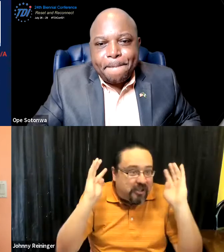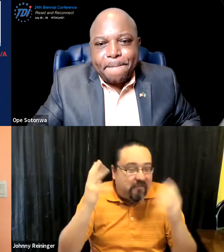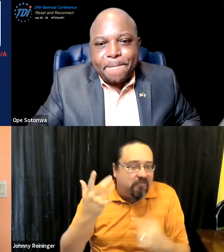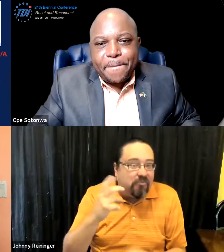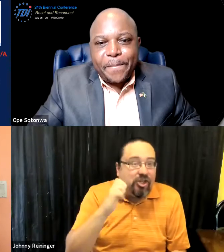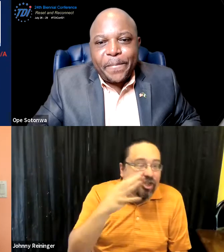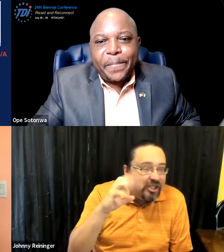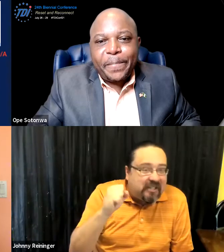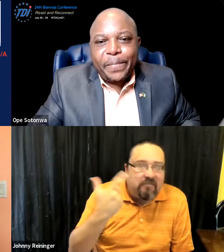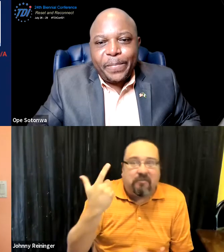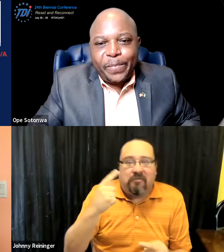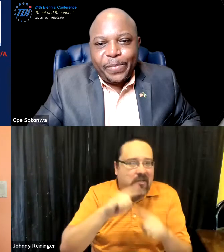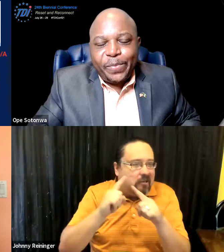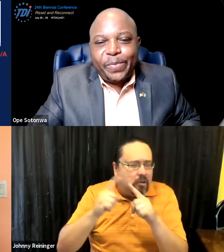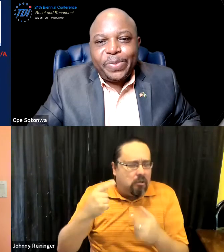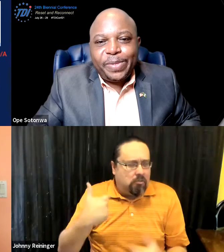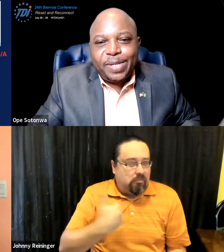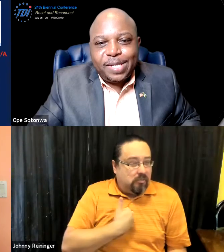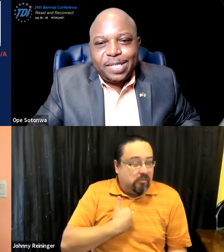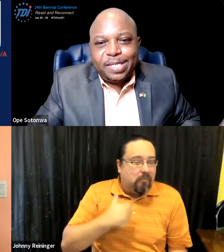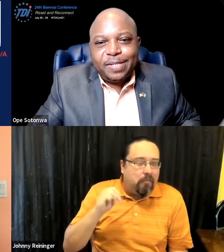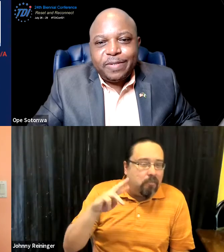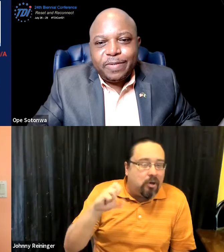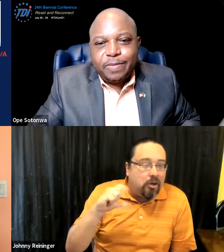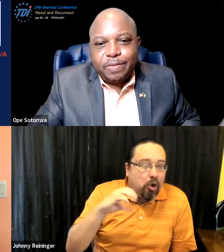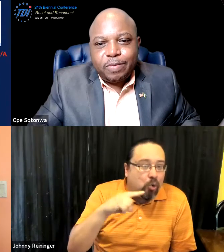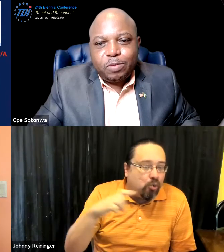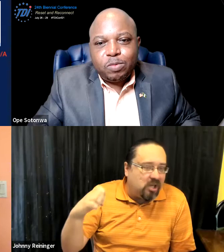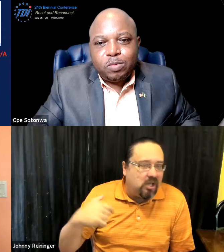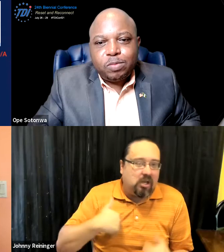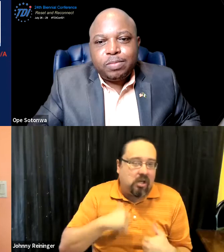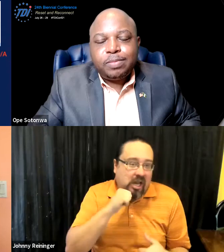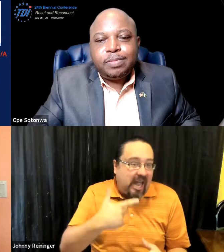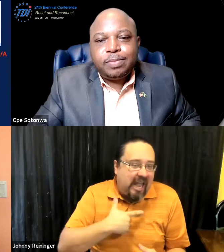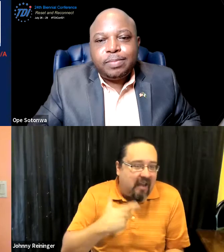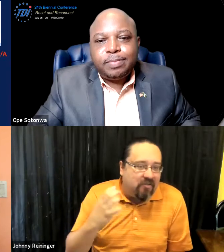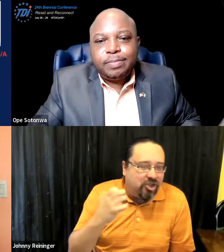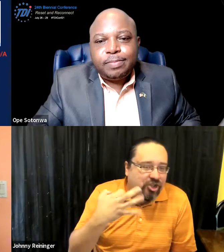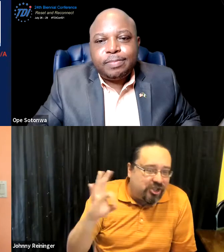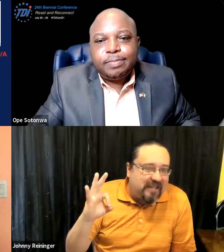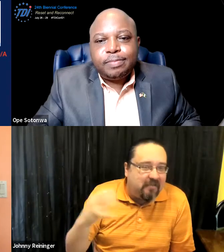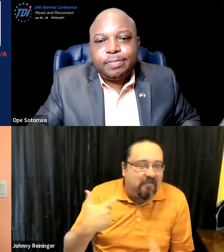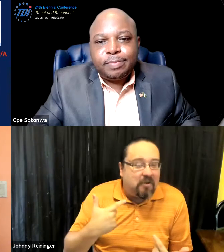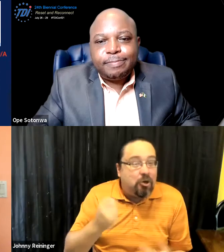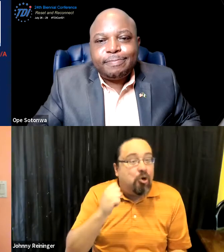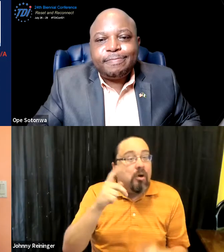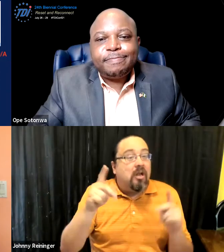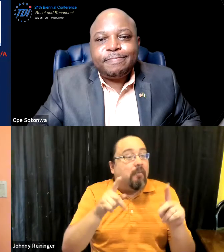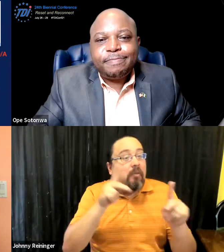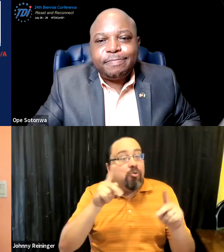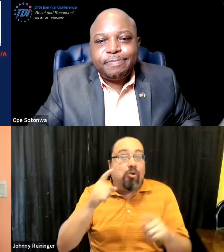For instance, there's one issue of today, like with chiefs and different types of leaders in the tribe.